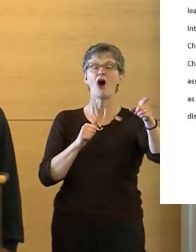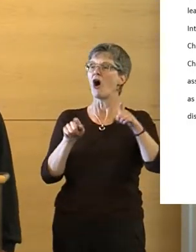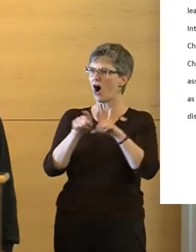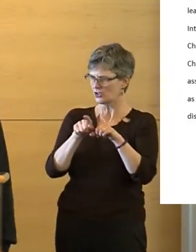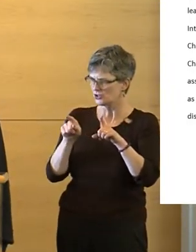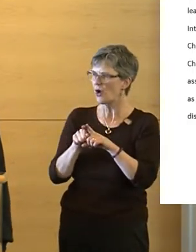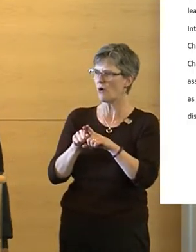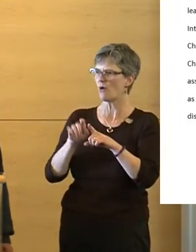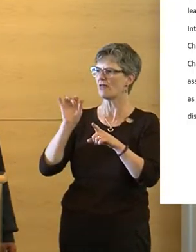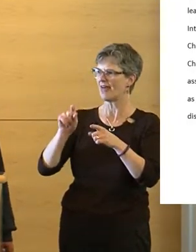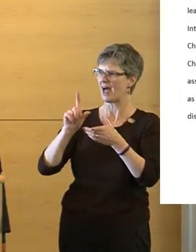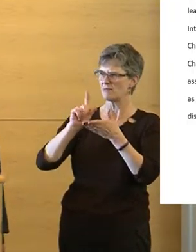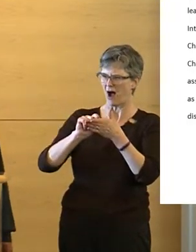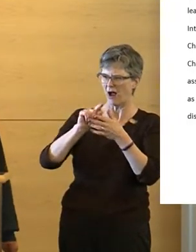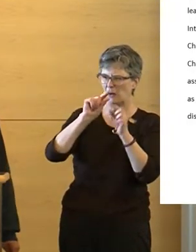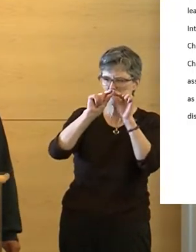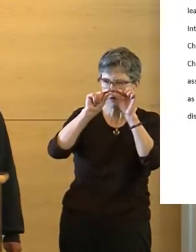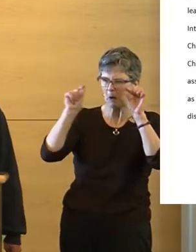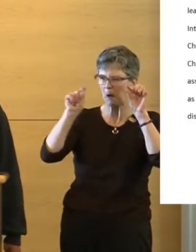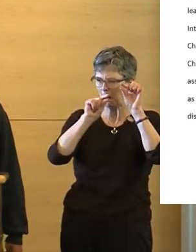It's physics.